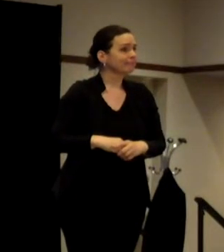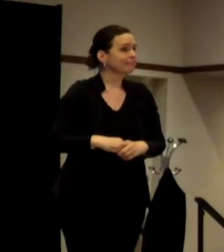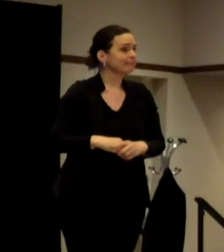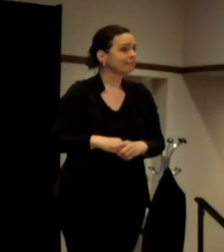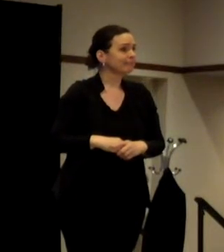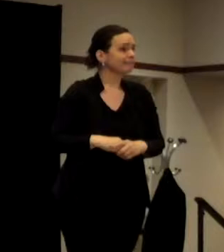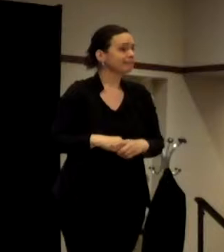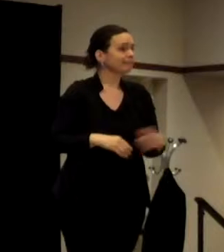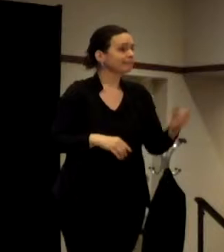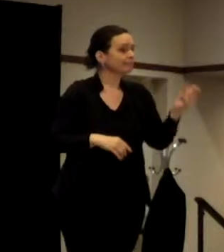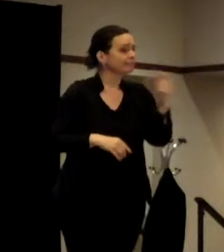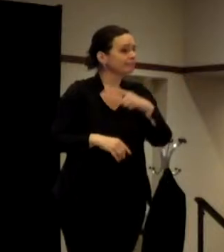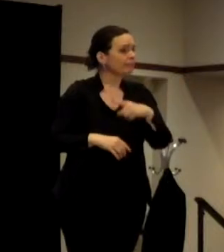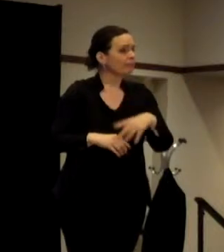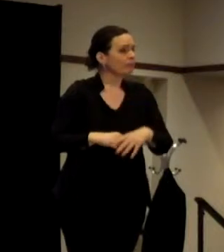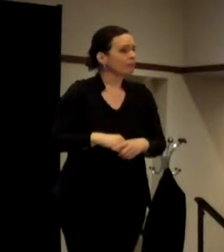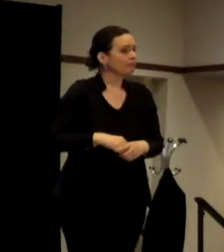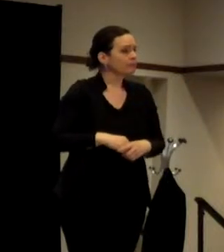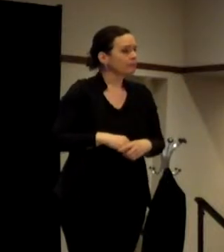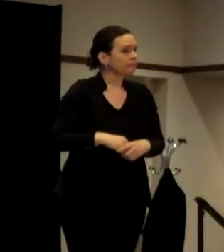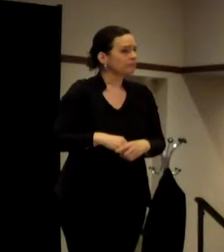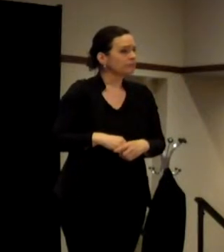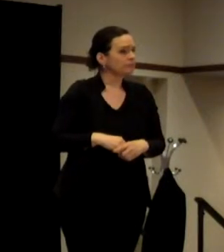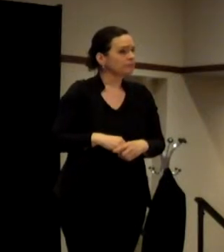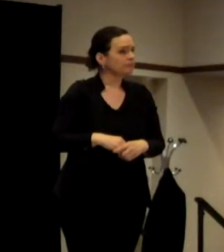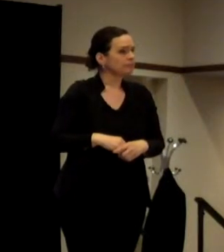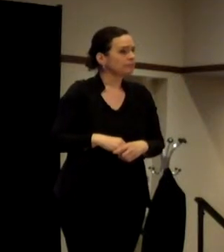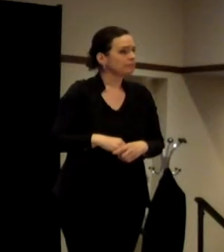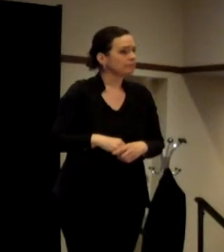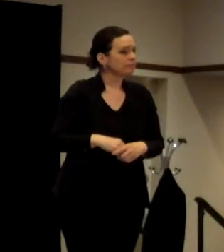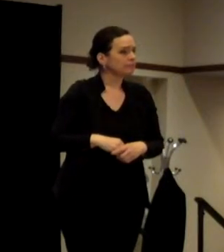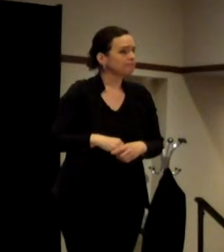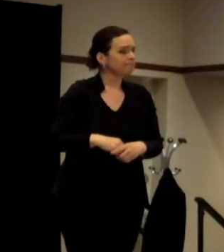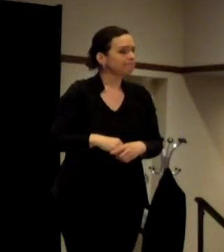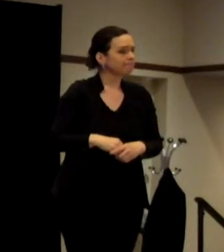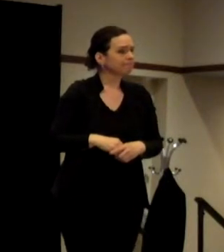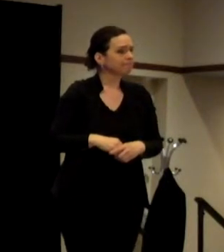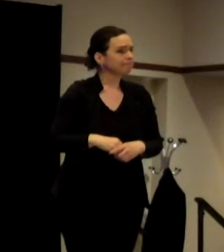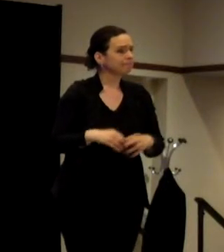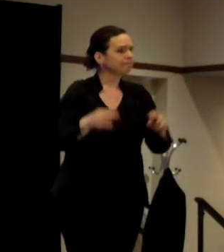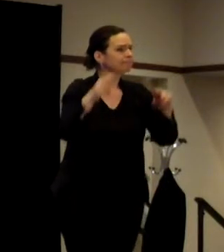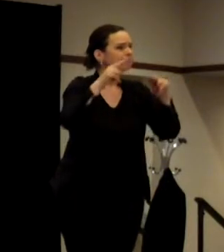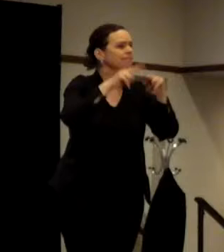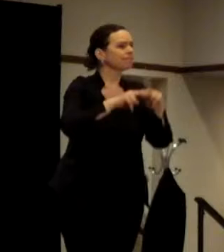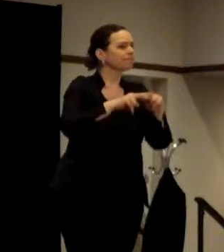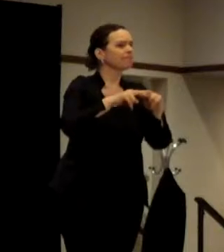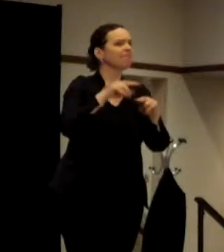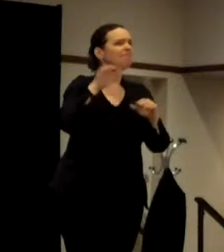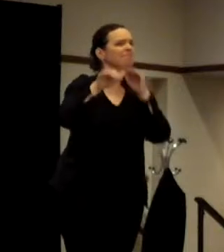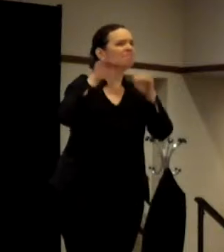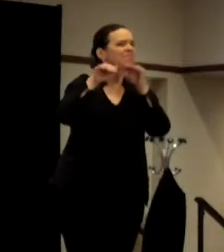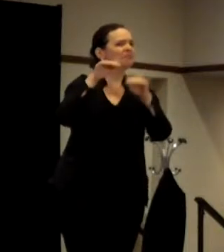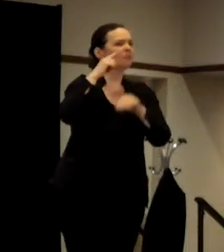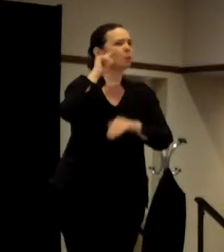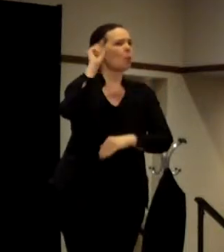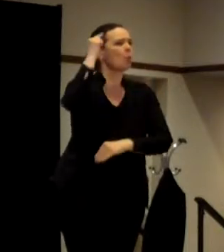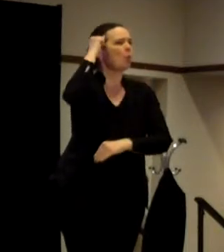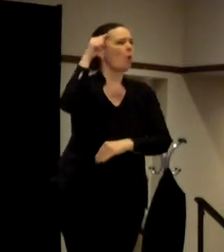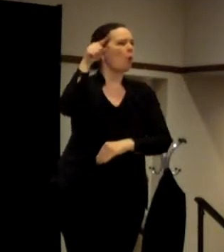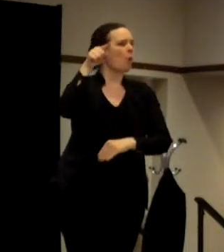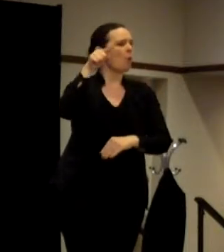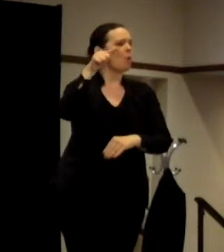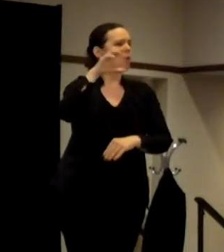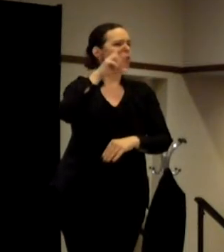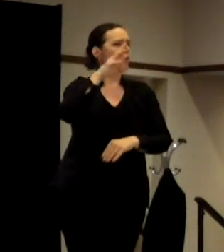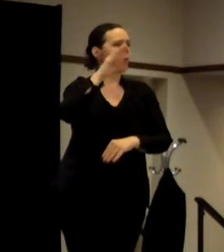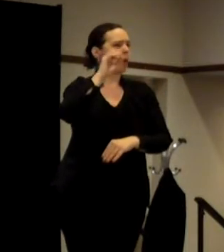Brian, there's increasing calls for Governor Cuomo to resign or to be impeached. Do you